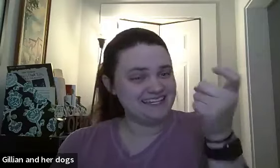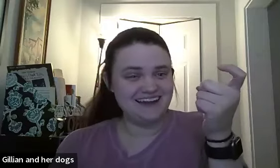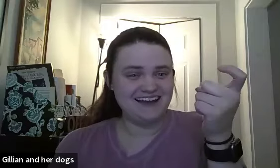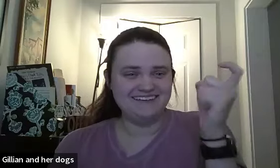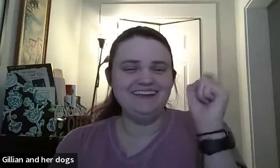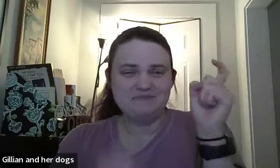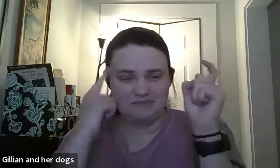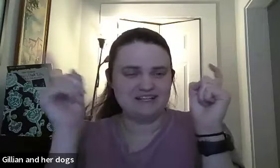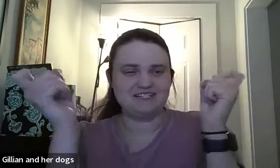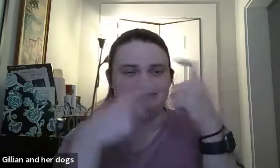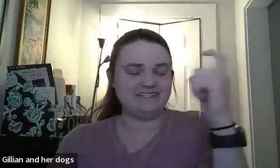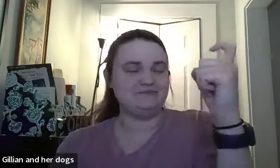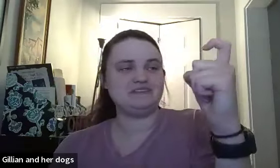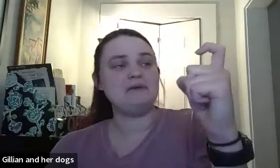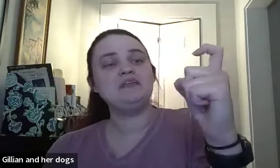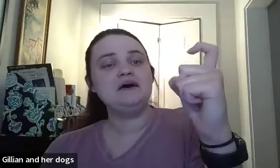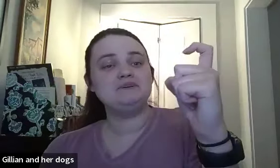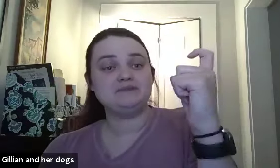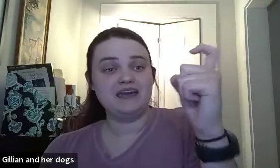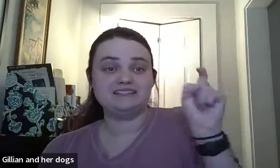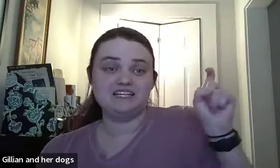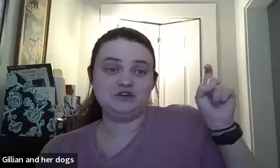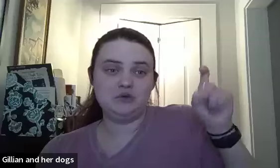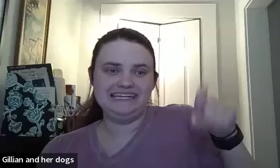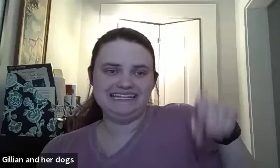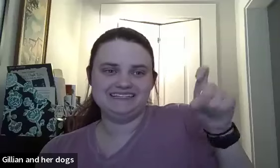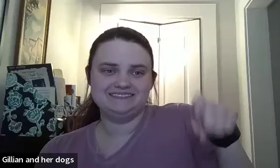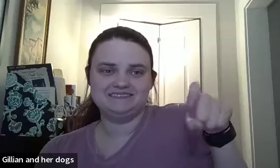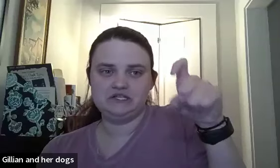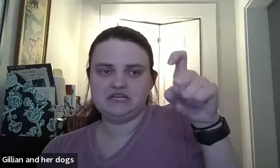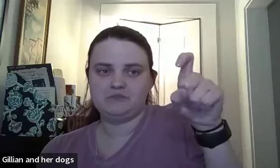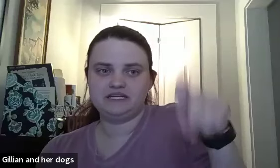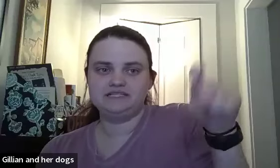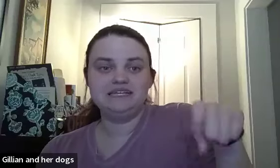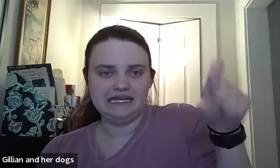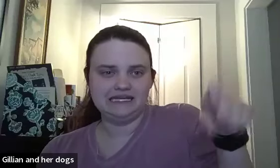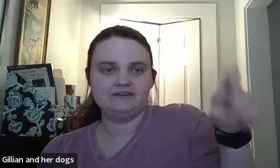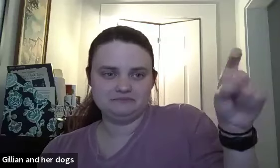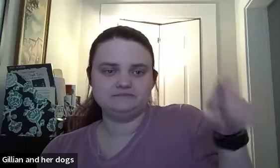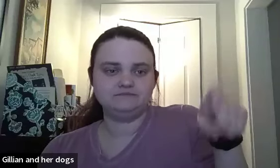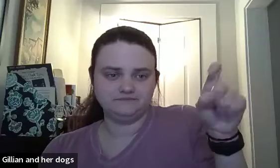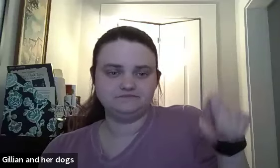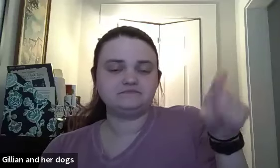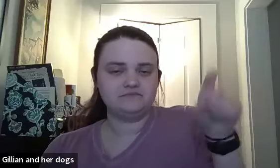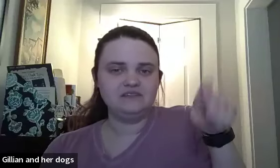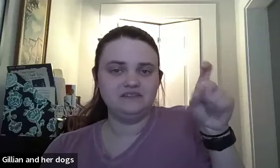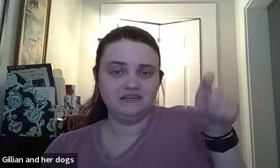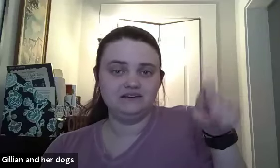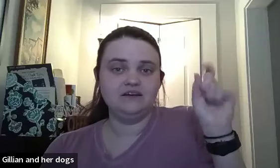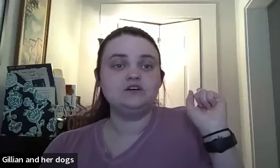that's not like my brain just conflicted with that. But so an X, and you go need. You tap it. Need. Need.